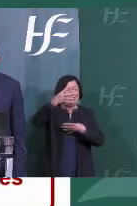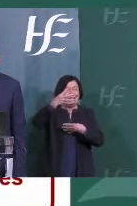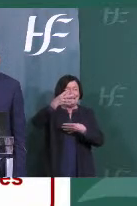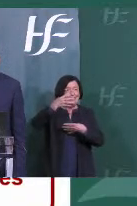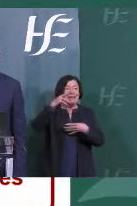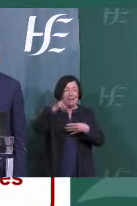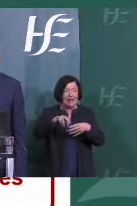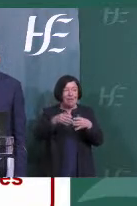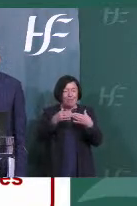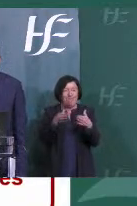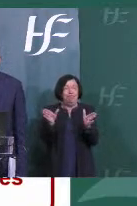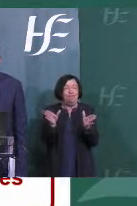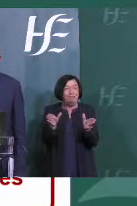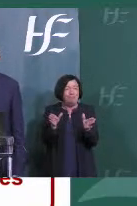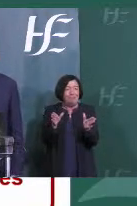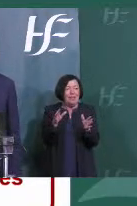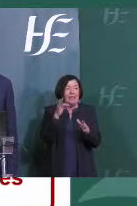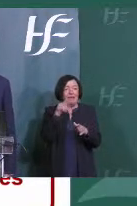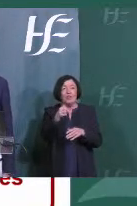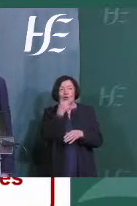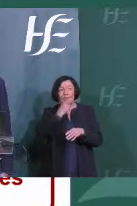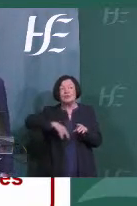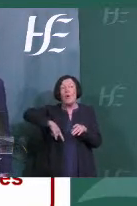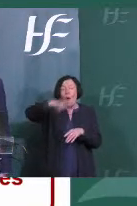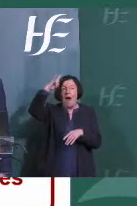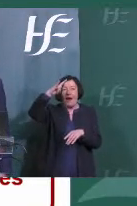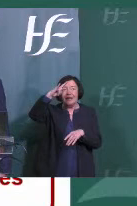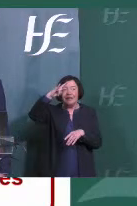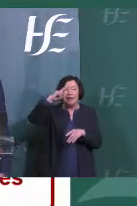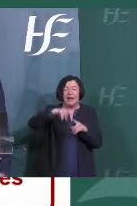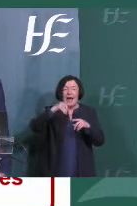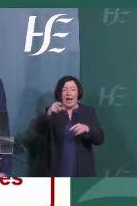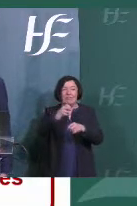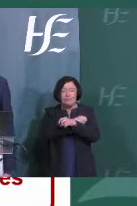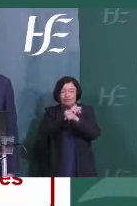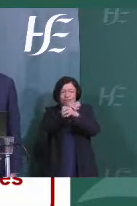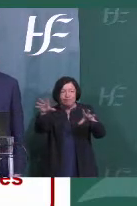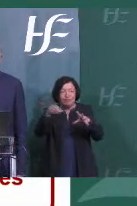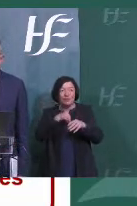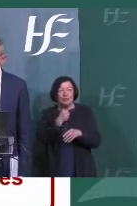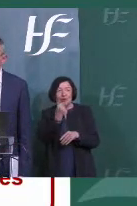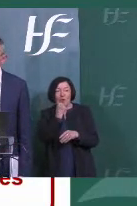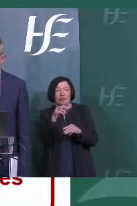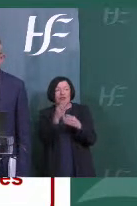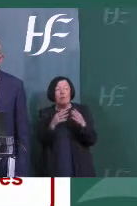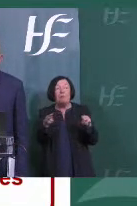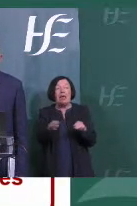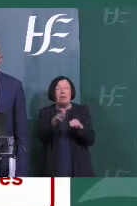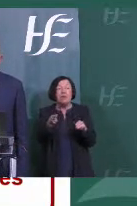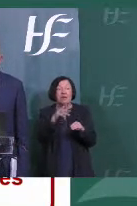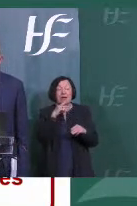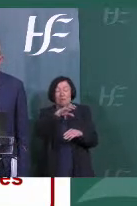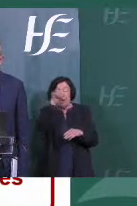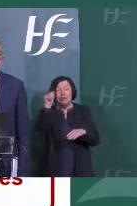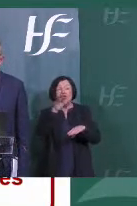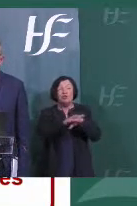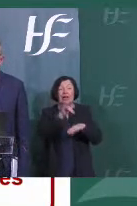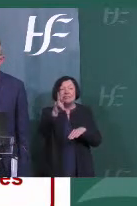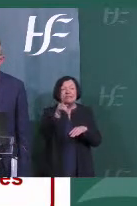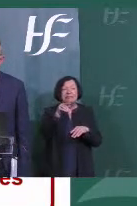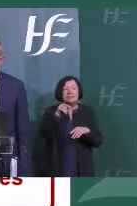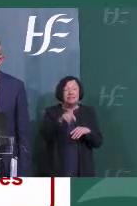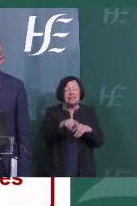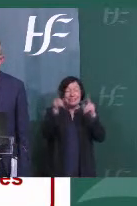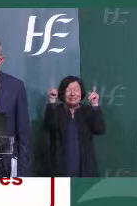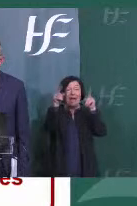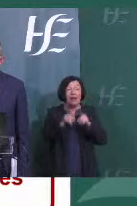It can be breached if the number of cases get high enough and the exposures continues repeated enough for some people. Majority of deaths are ITU and Delta